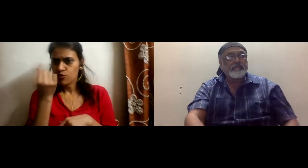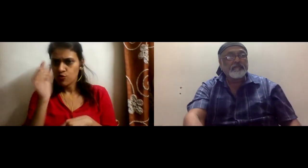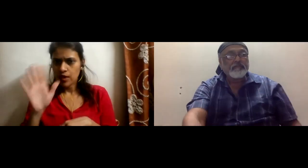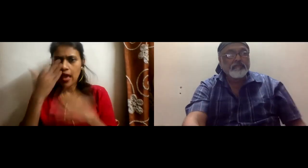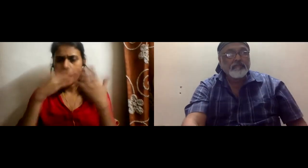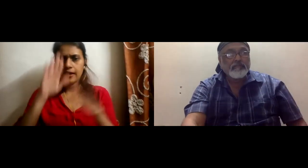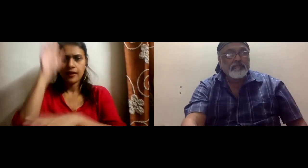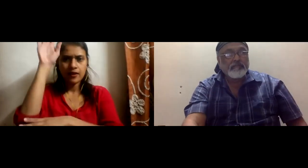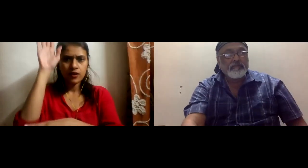this group?